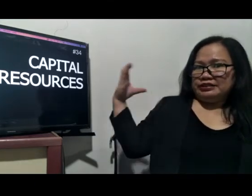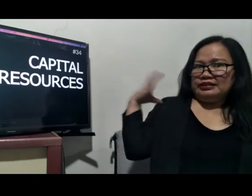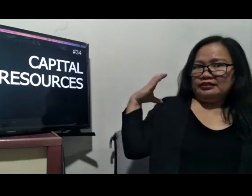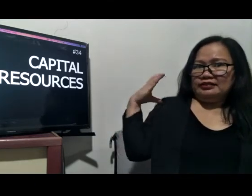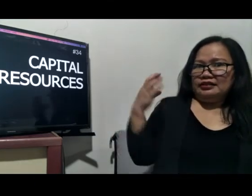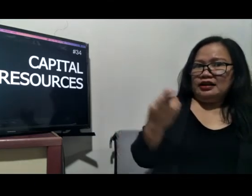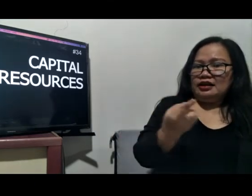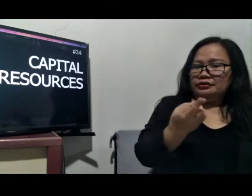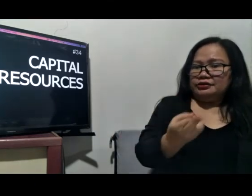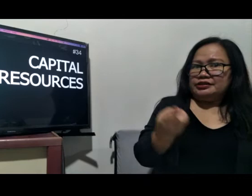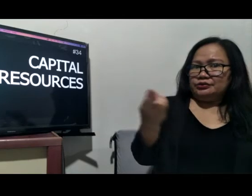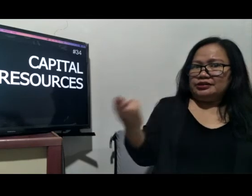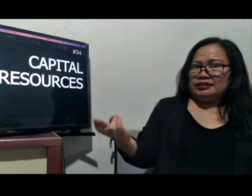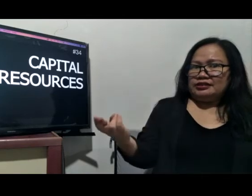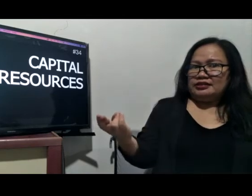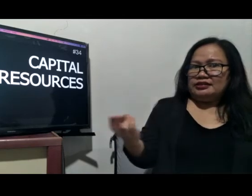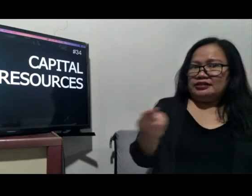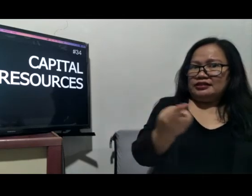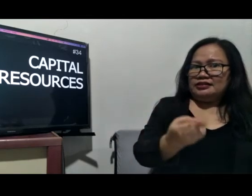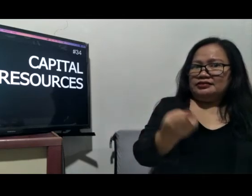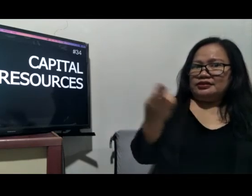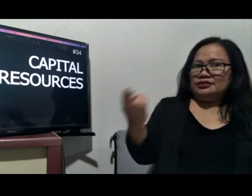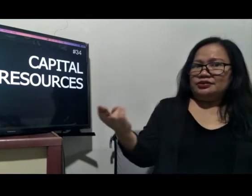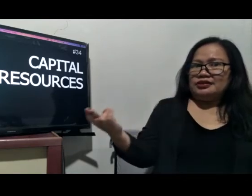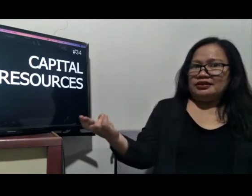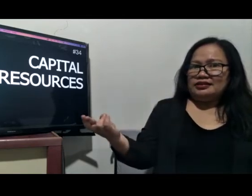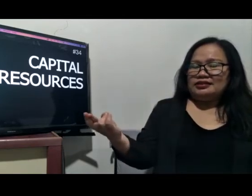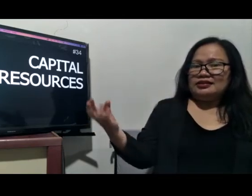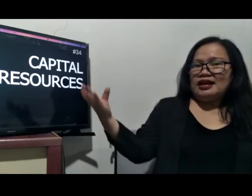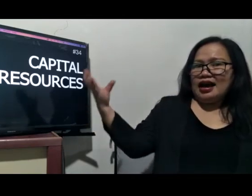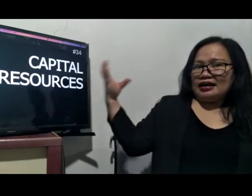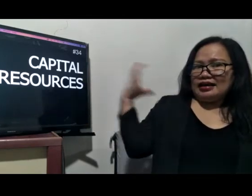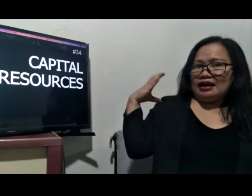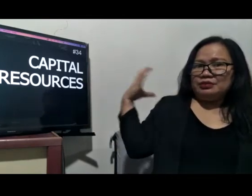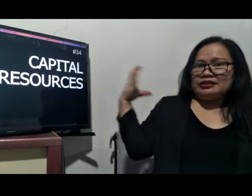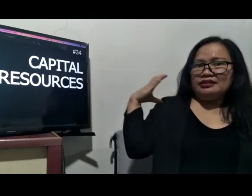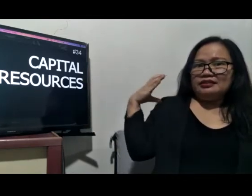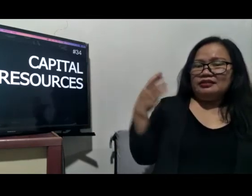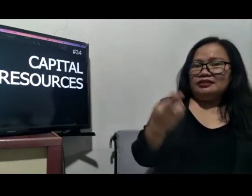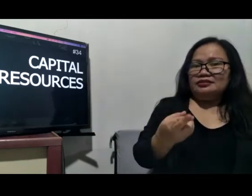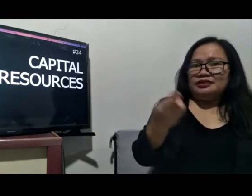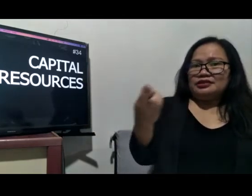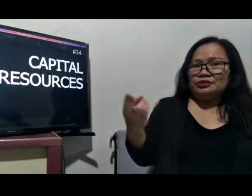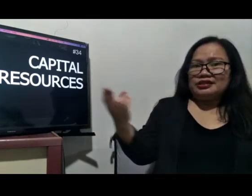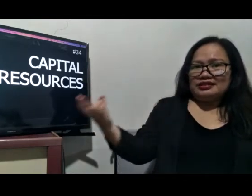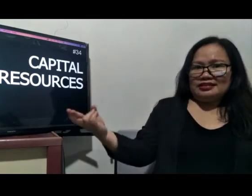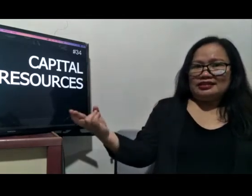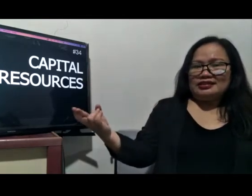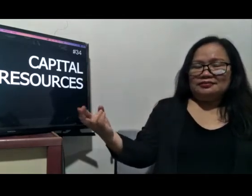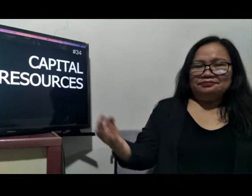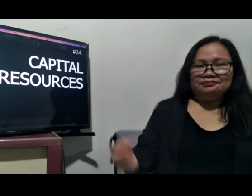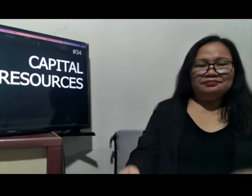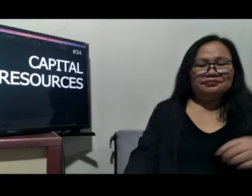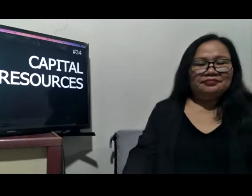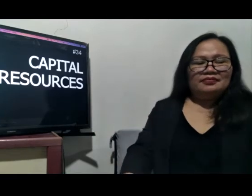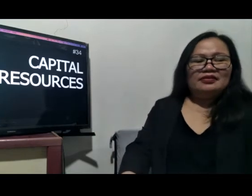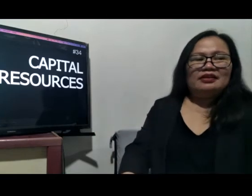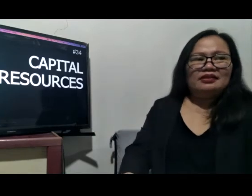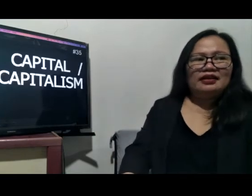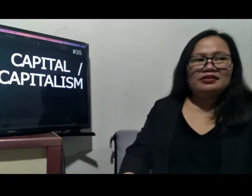Capital resources. Resources. Capital resources. Next